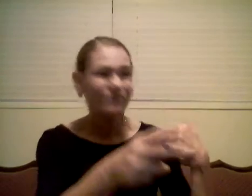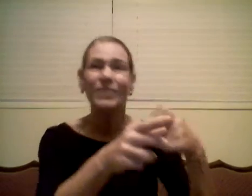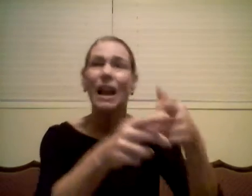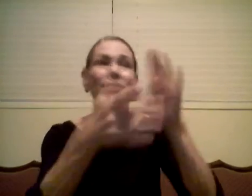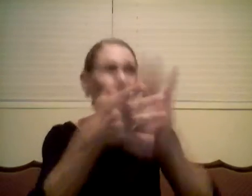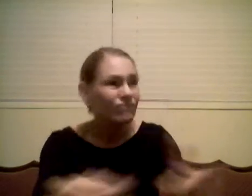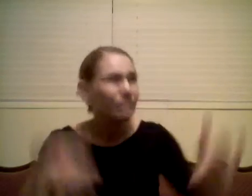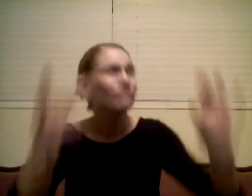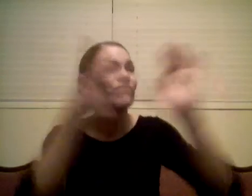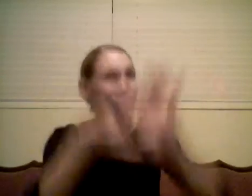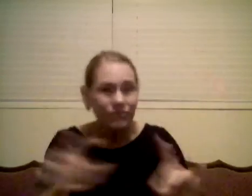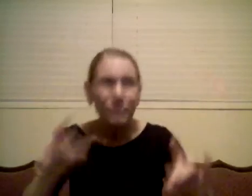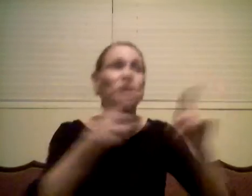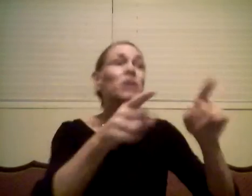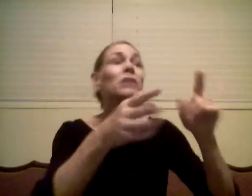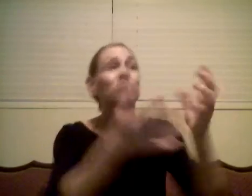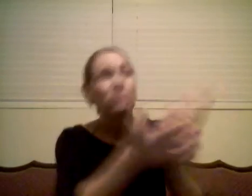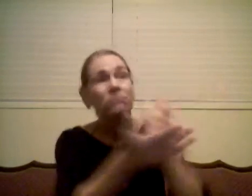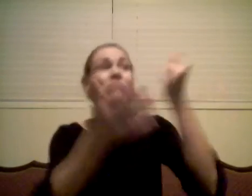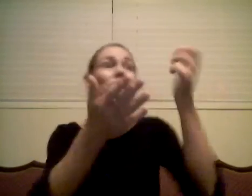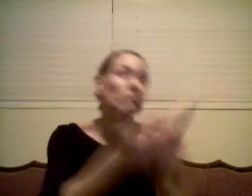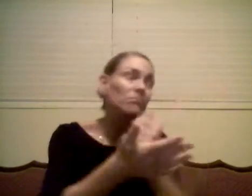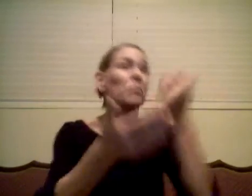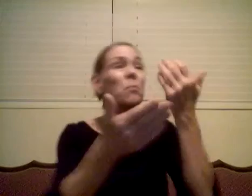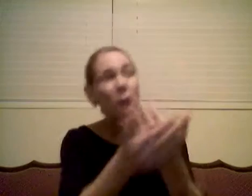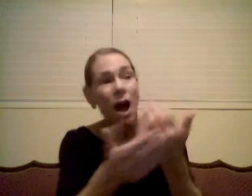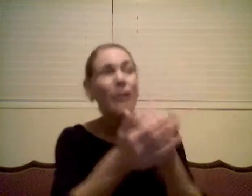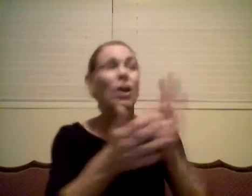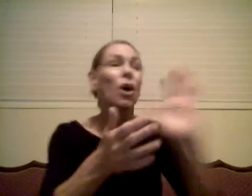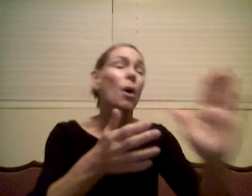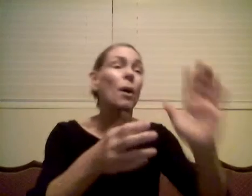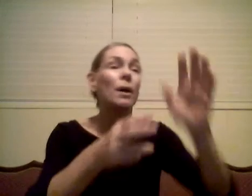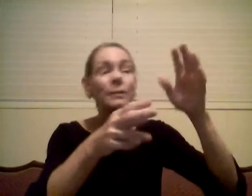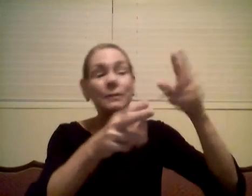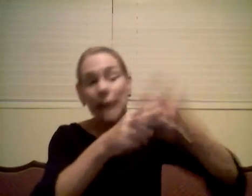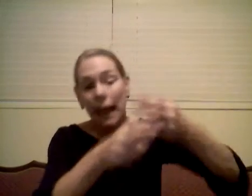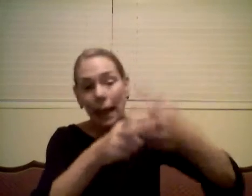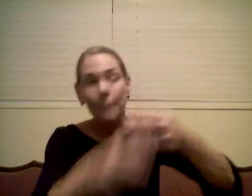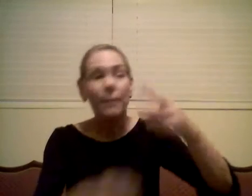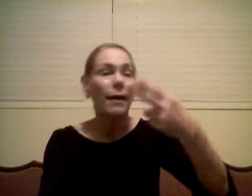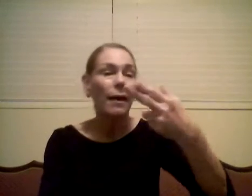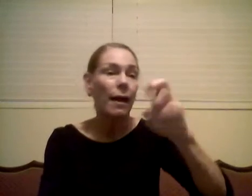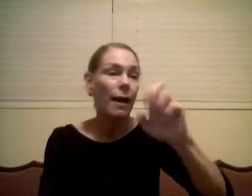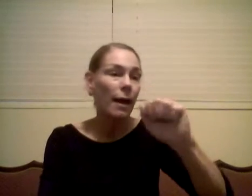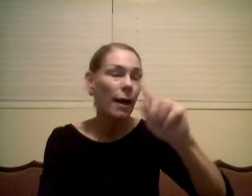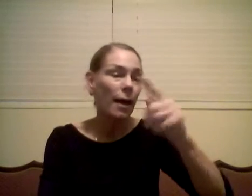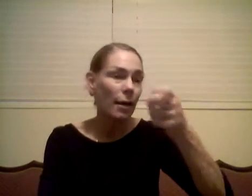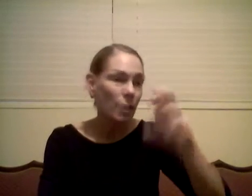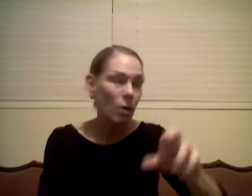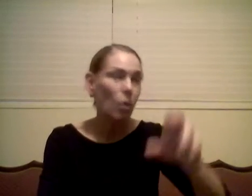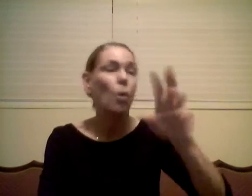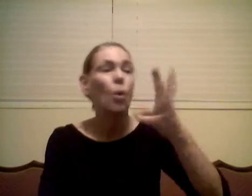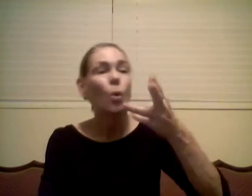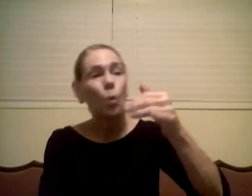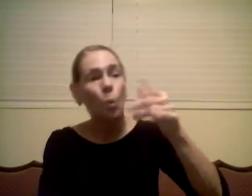school. She did great. She made a lot of money. But I told you her name was Heather White. I told you she worked for O'Melveny and Myers. I told you how much she made, and